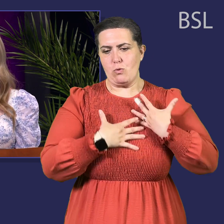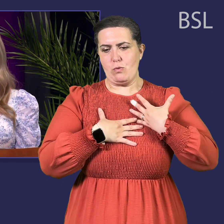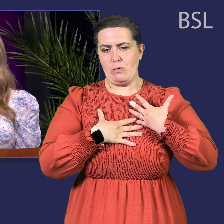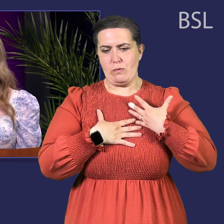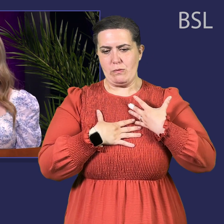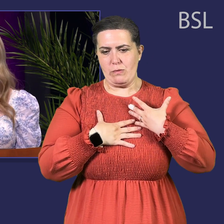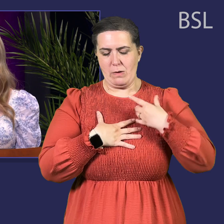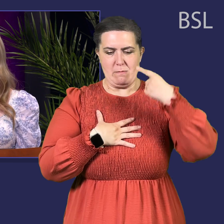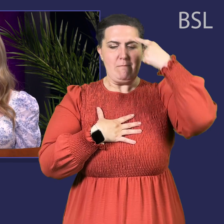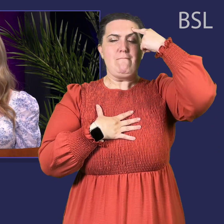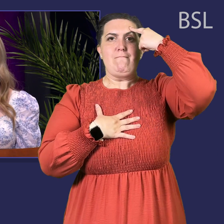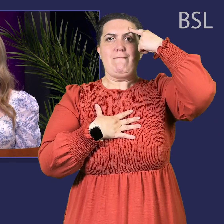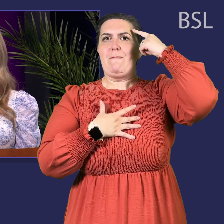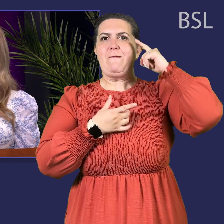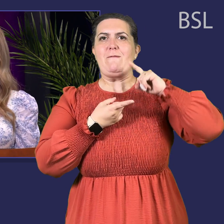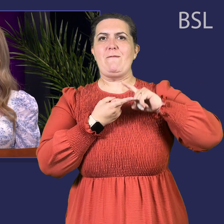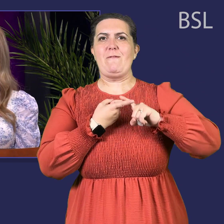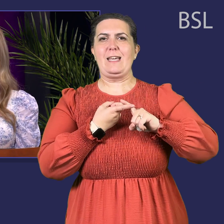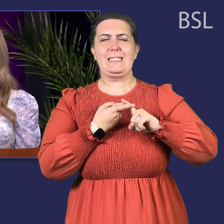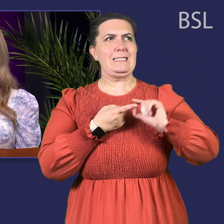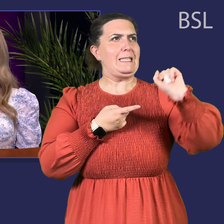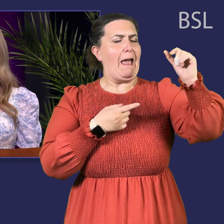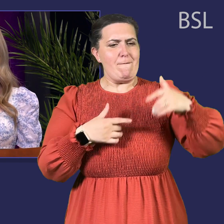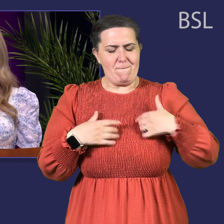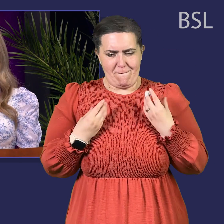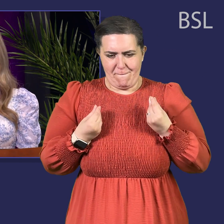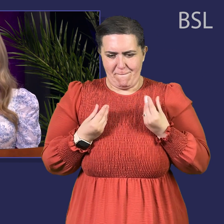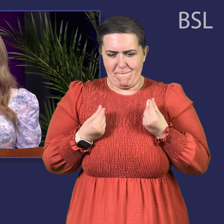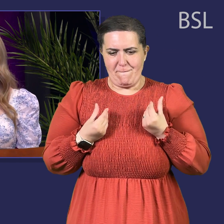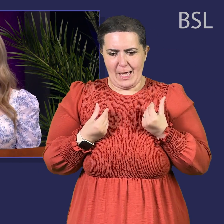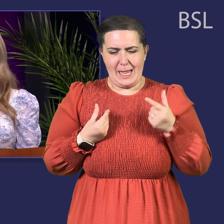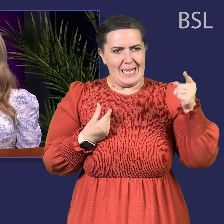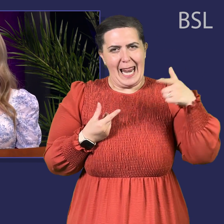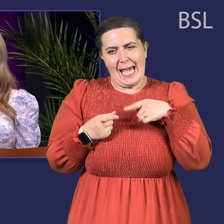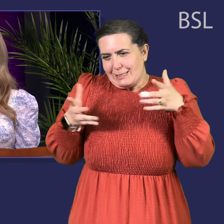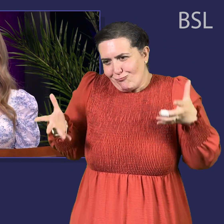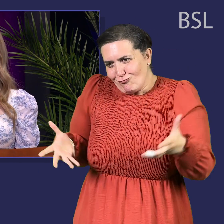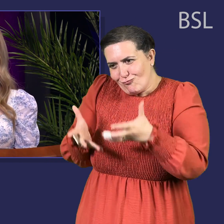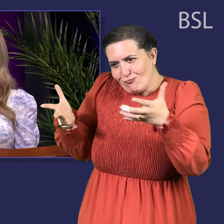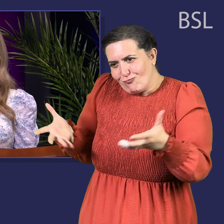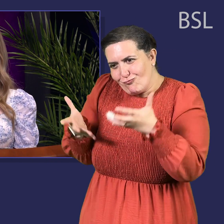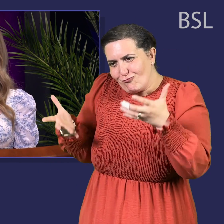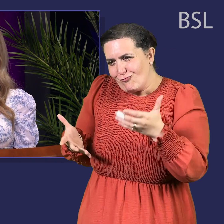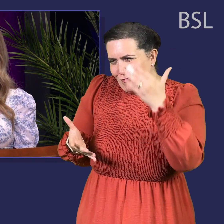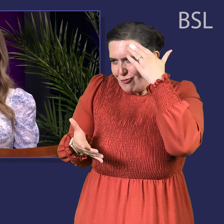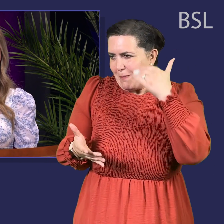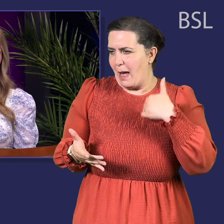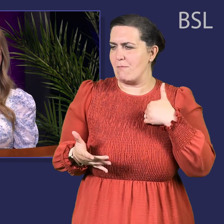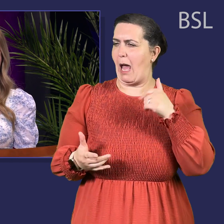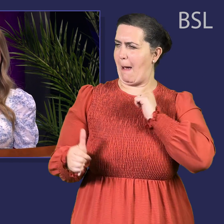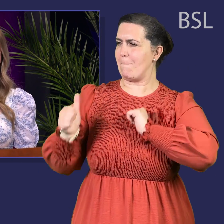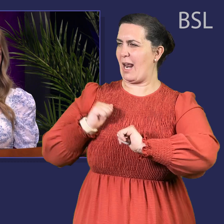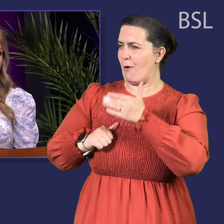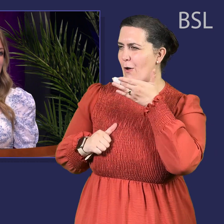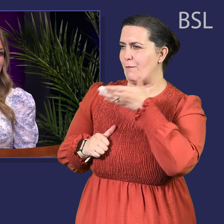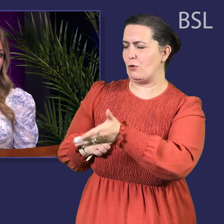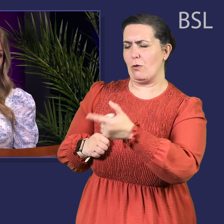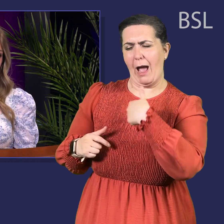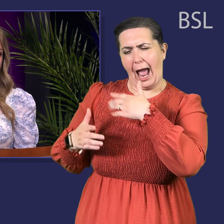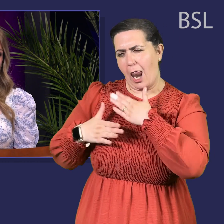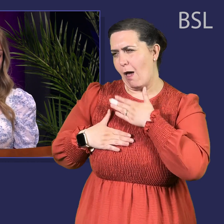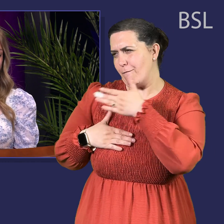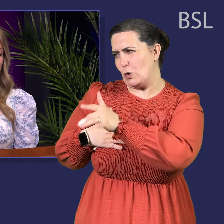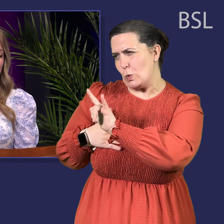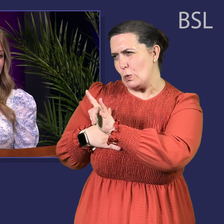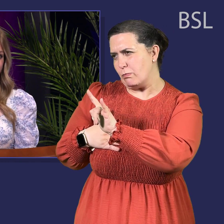was grounding for a young, unsure girl. I could tangibly feel a solid wave of encouragement, reminding me that he was proud